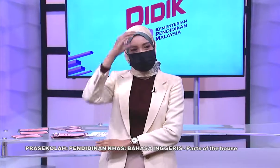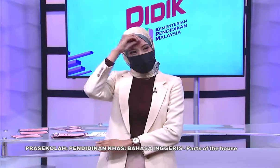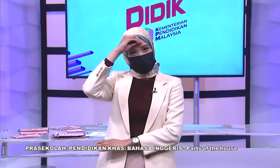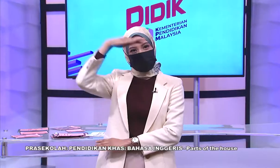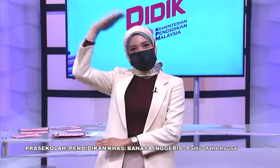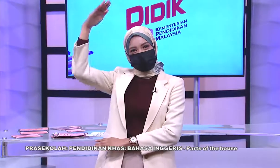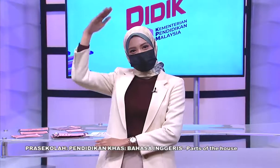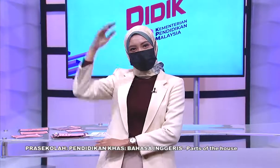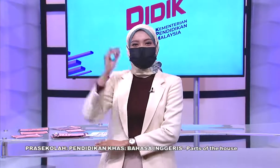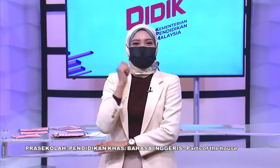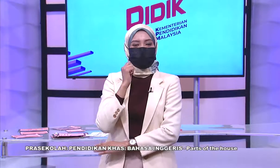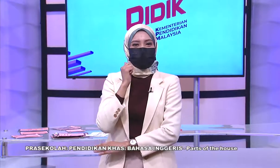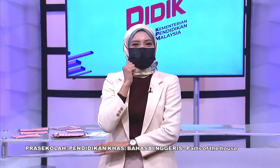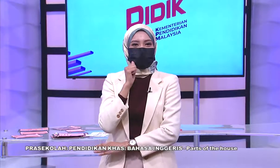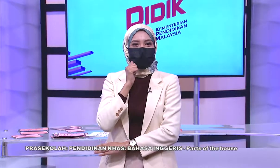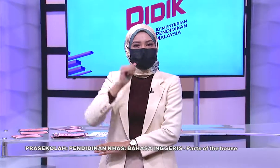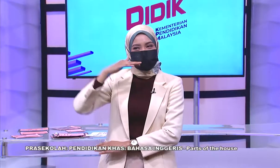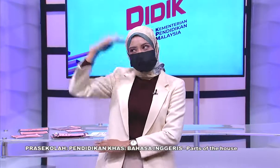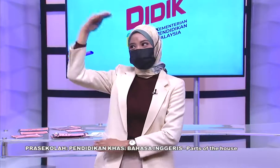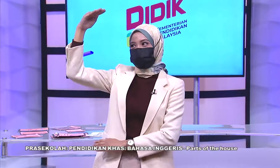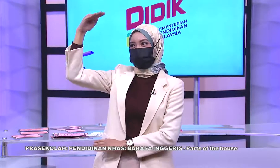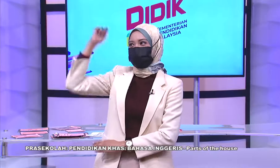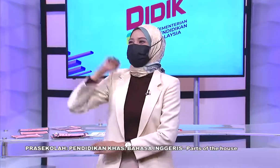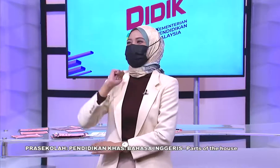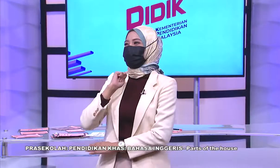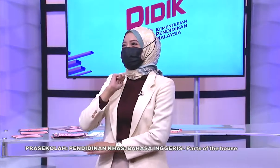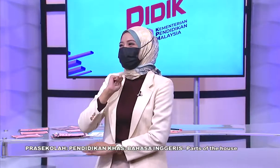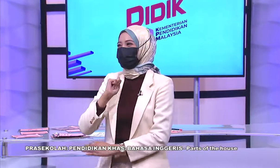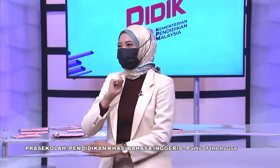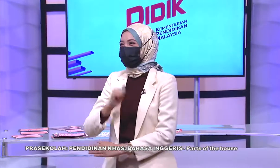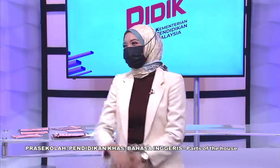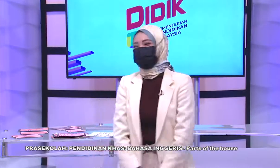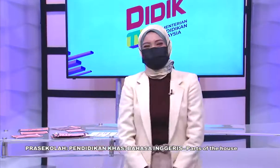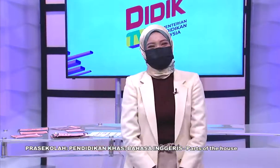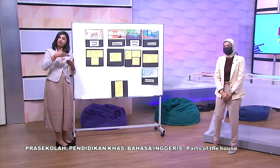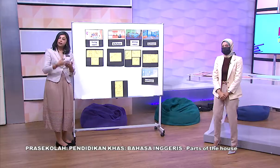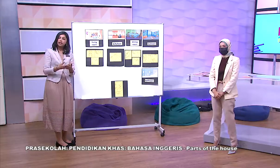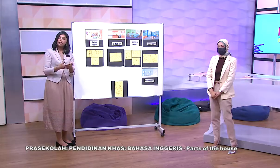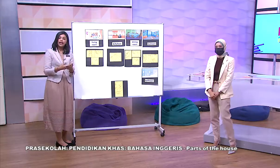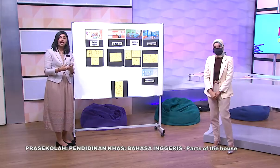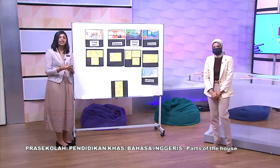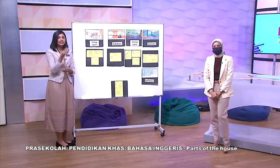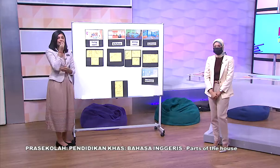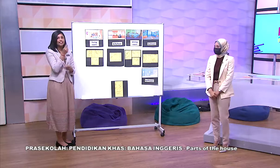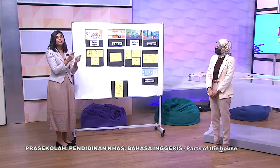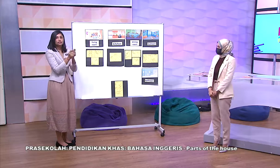your brother, for your sister. Correct, that's correct. You have to call everybody and eat